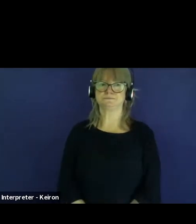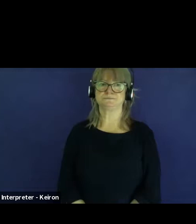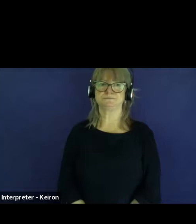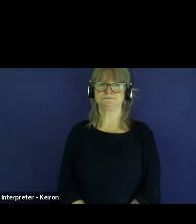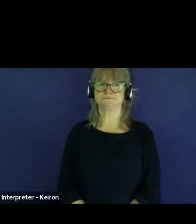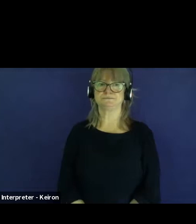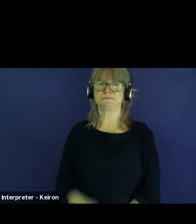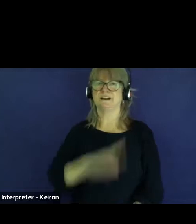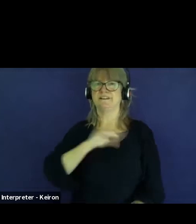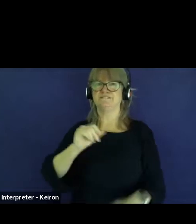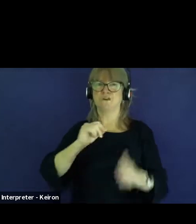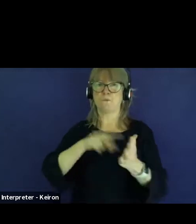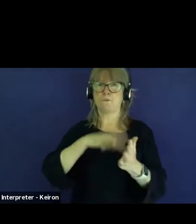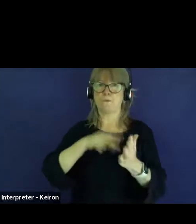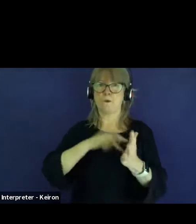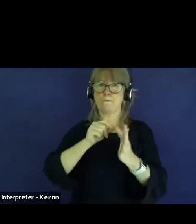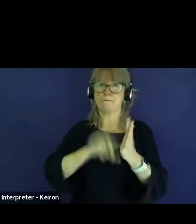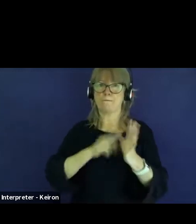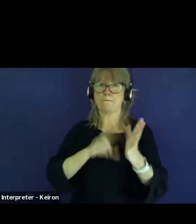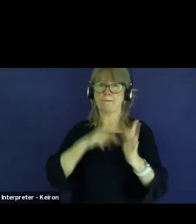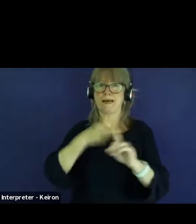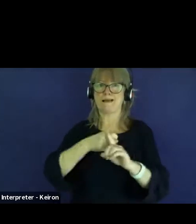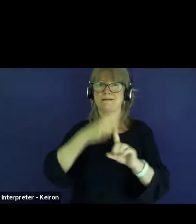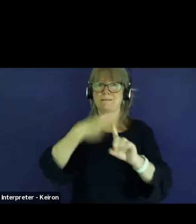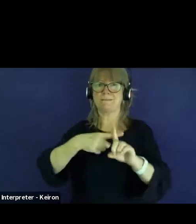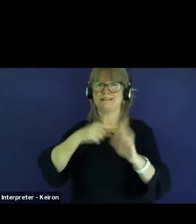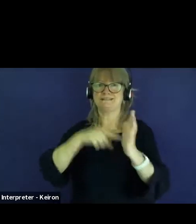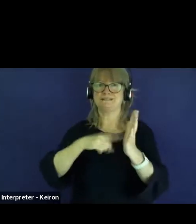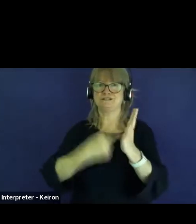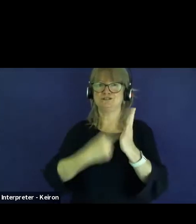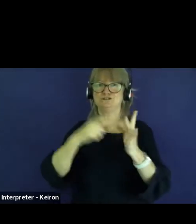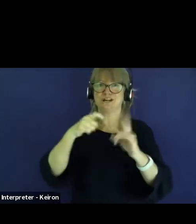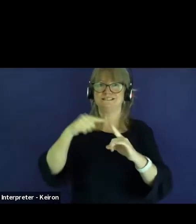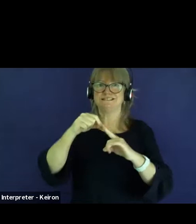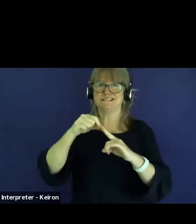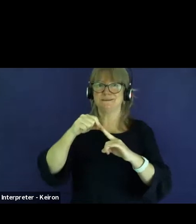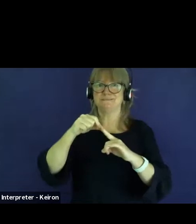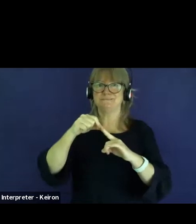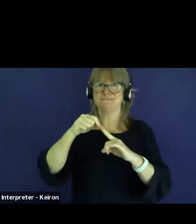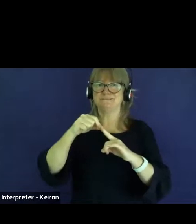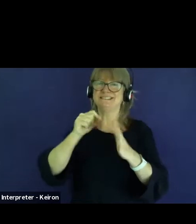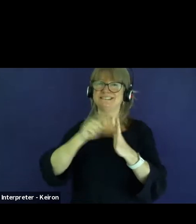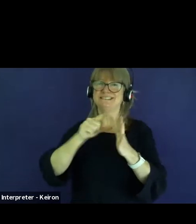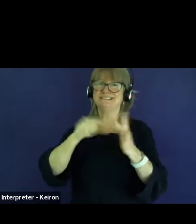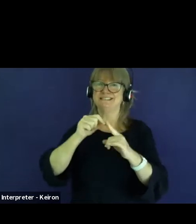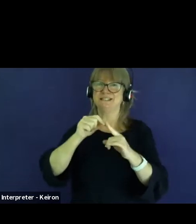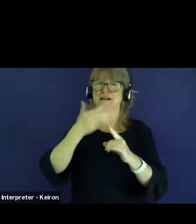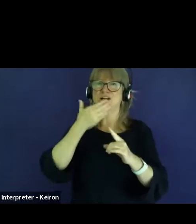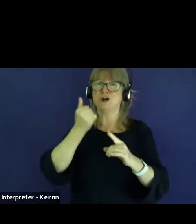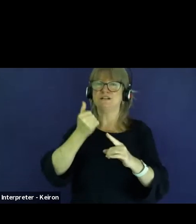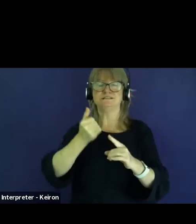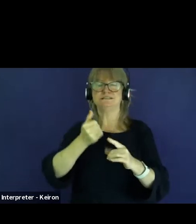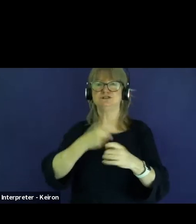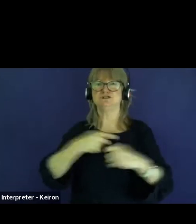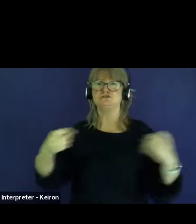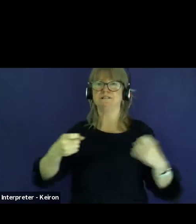nasty walking planks and those tricep dips. Get a nice stretch through the front of our arm here and our chest.